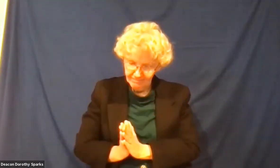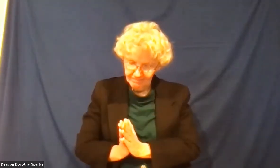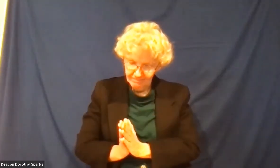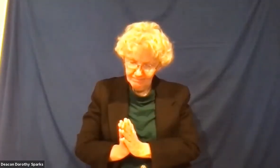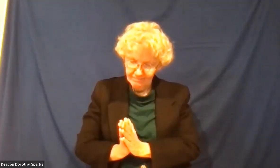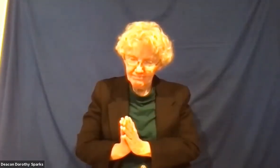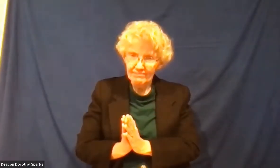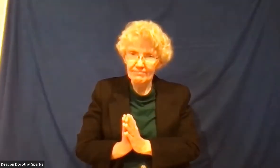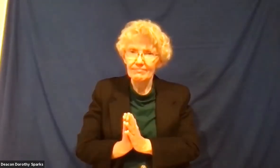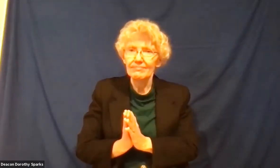Amen.